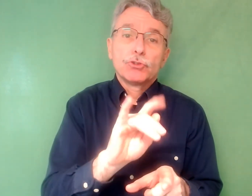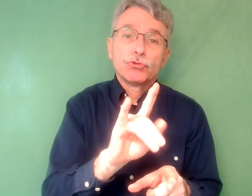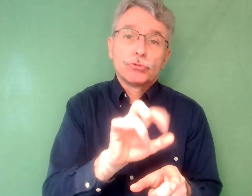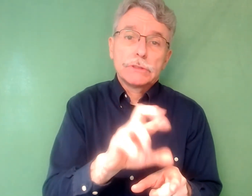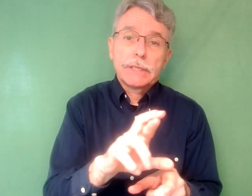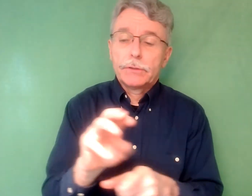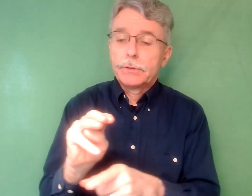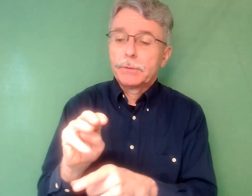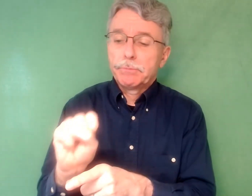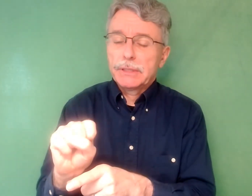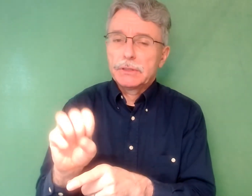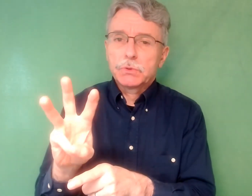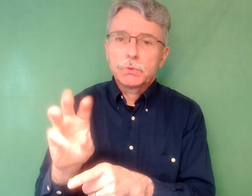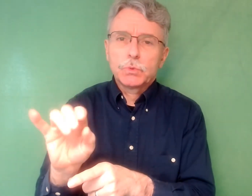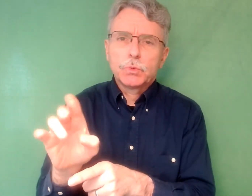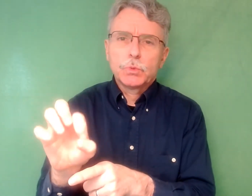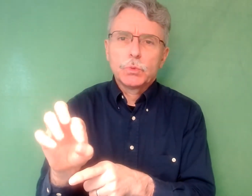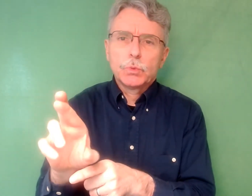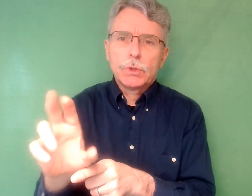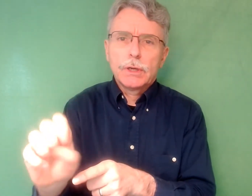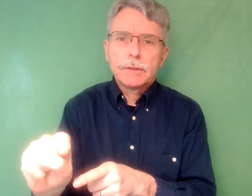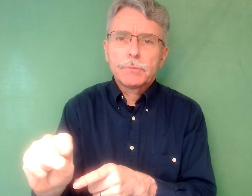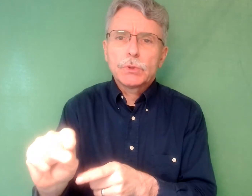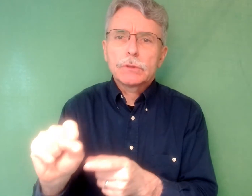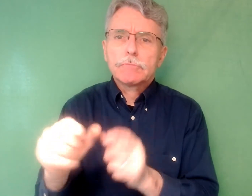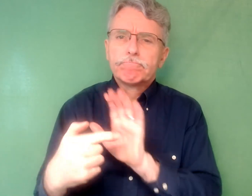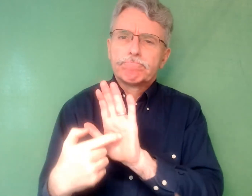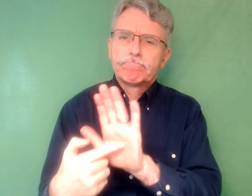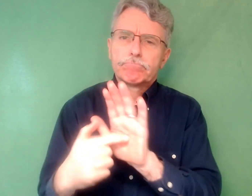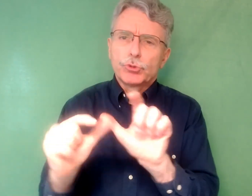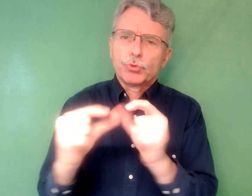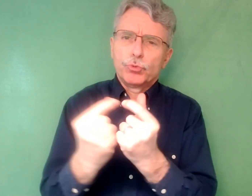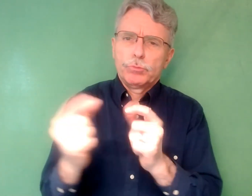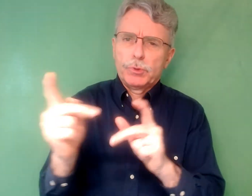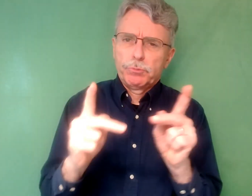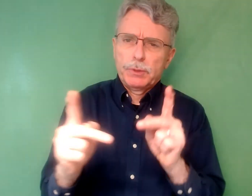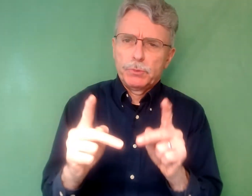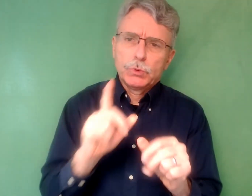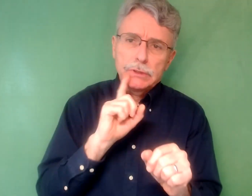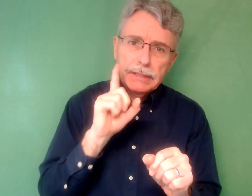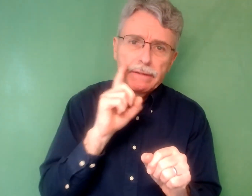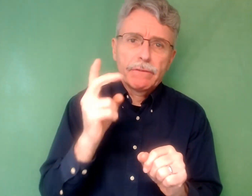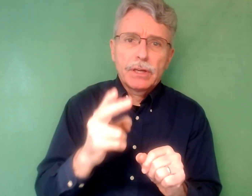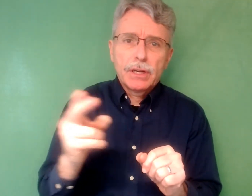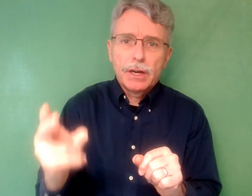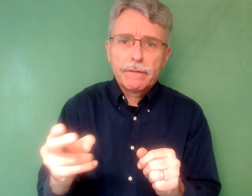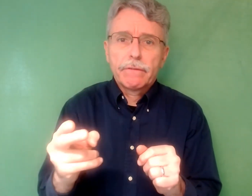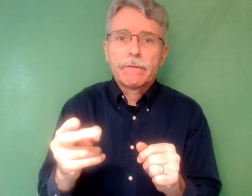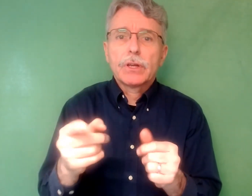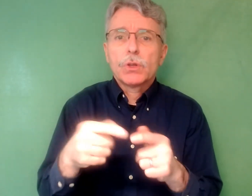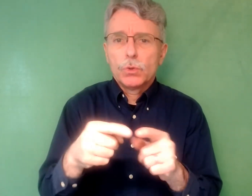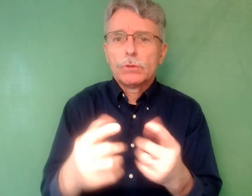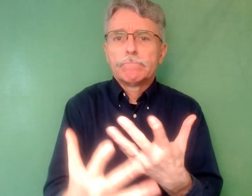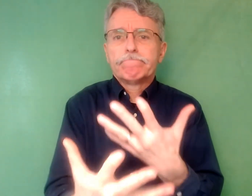Section 504, focusing on its requirement to provide effective communication and how they apply to criminal